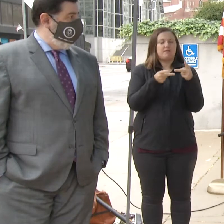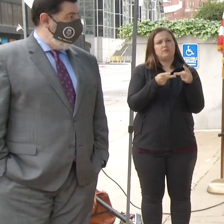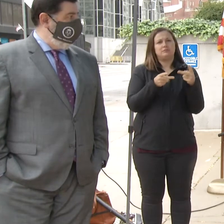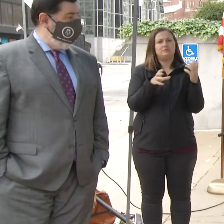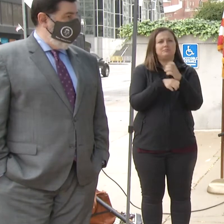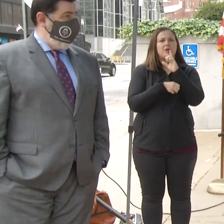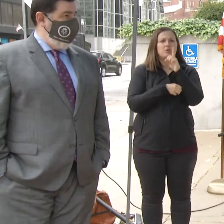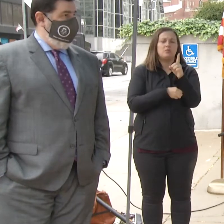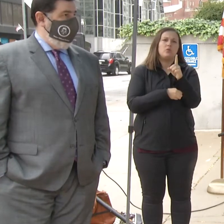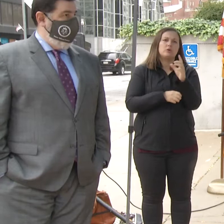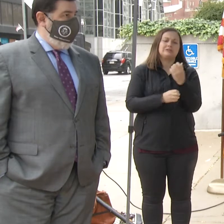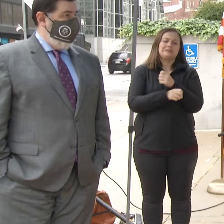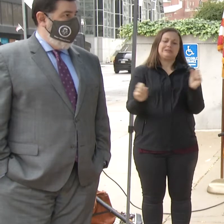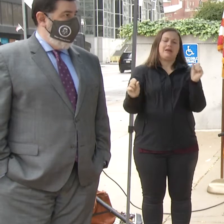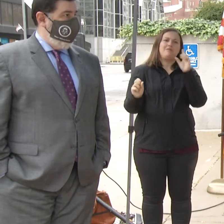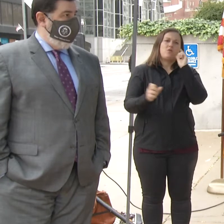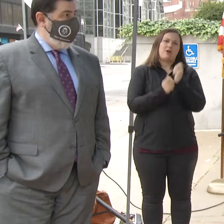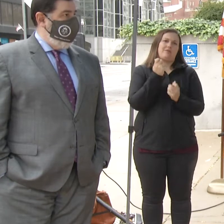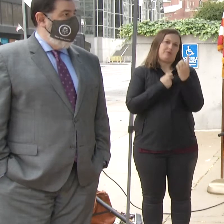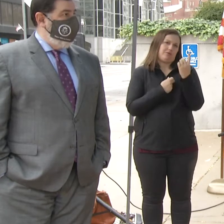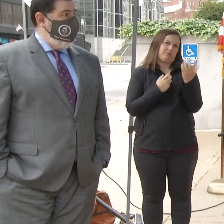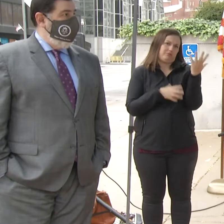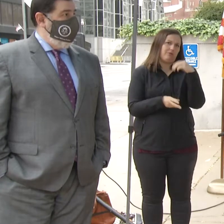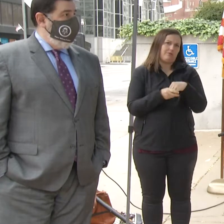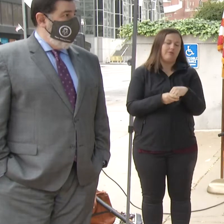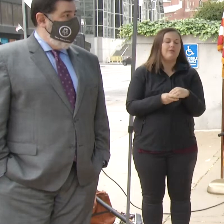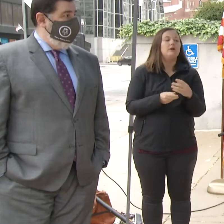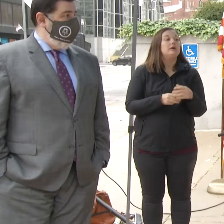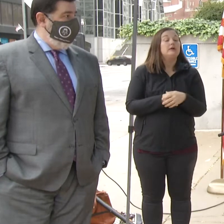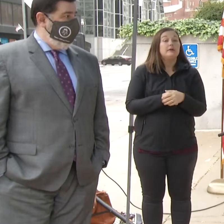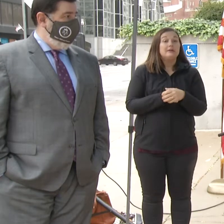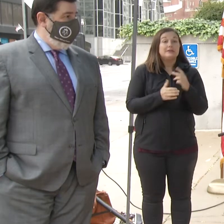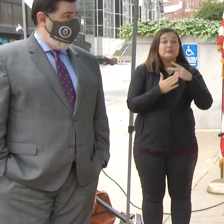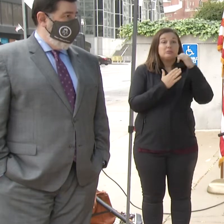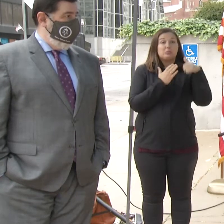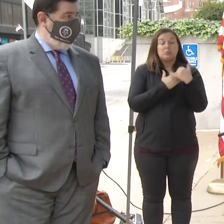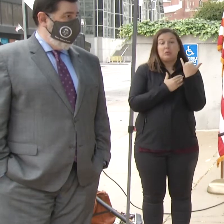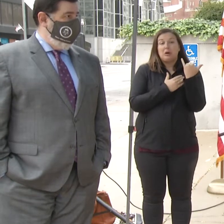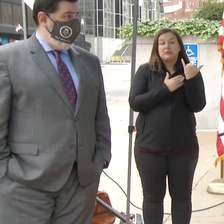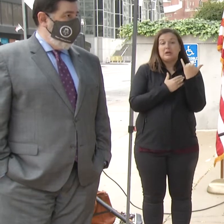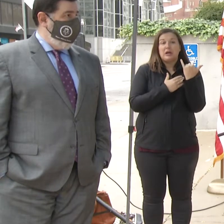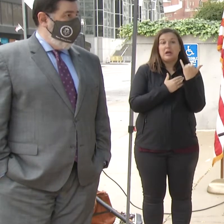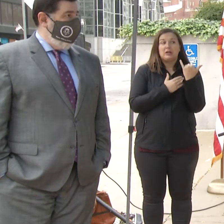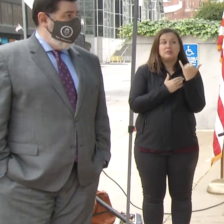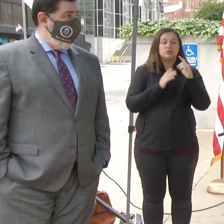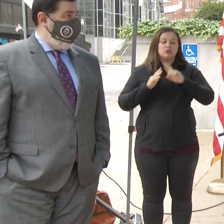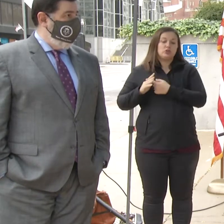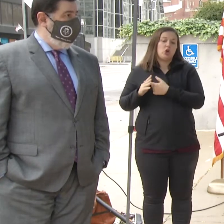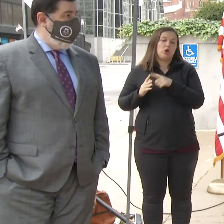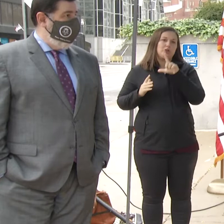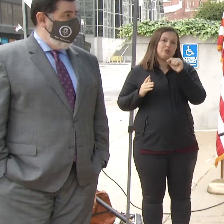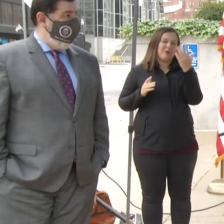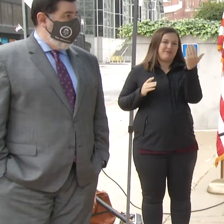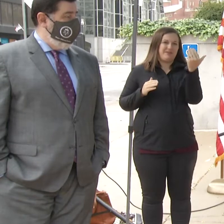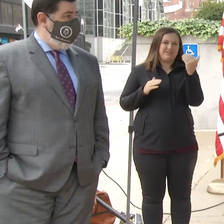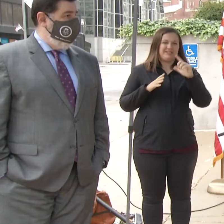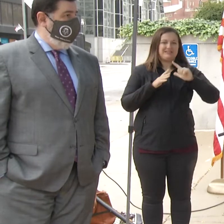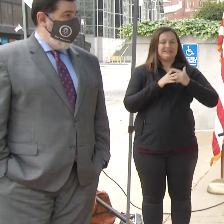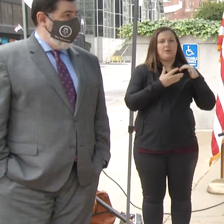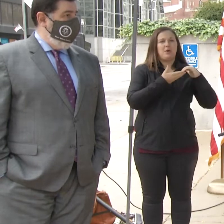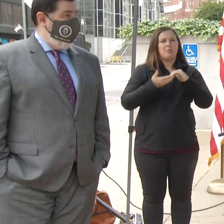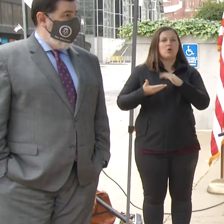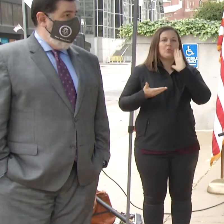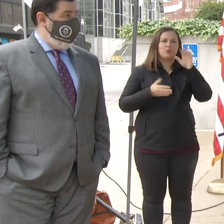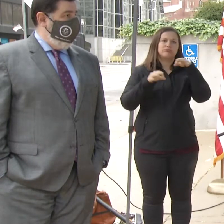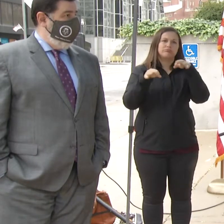users, bicyclists, and motorists. This project has been in the works since about 2015, and some of our partners will talk a little